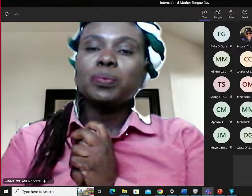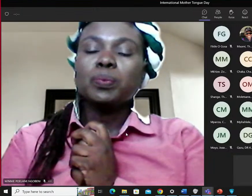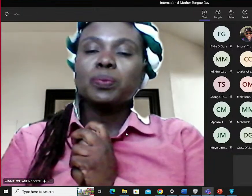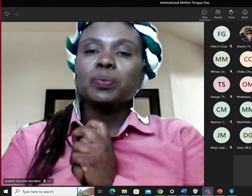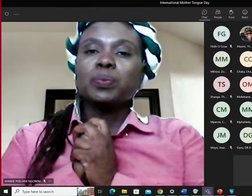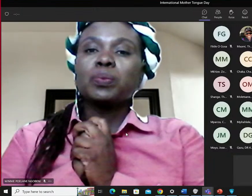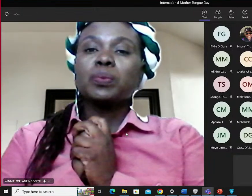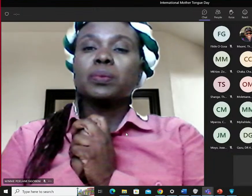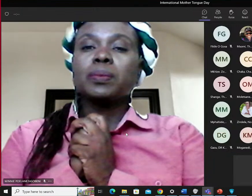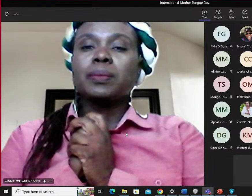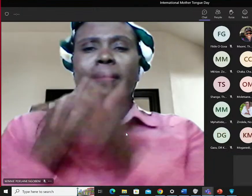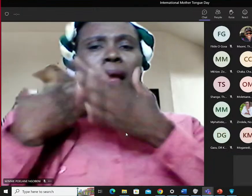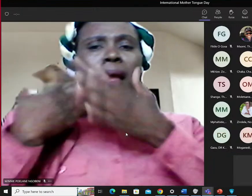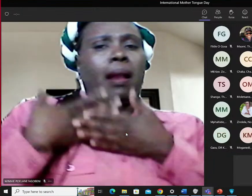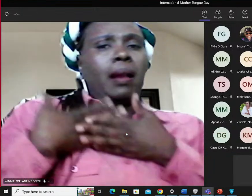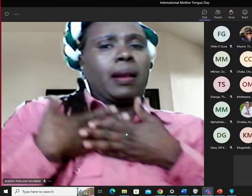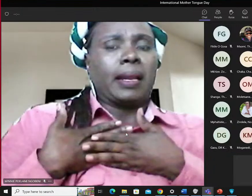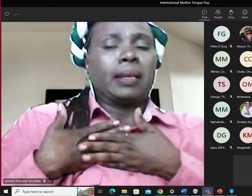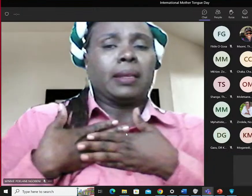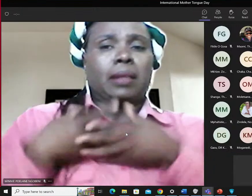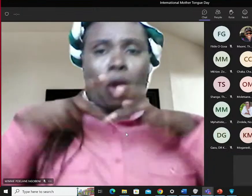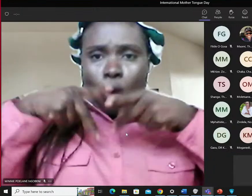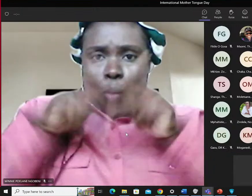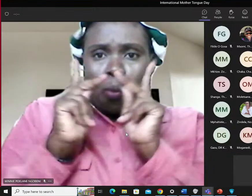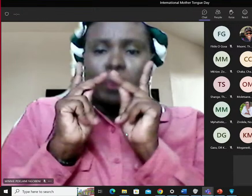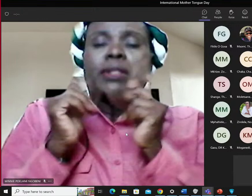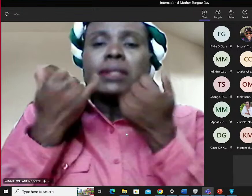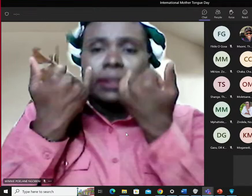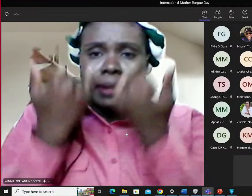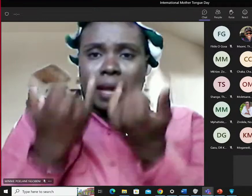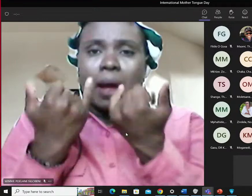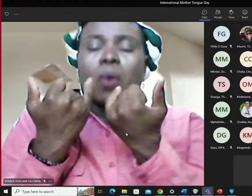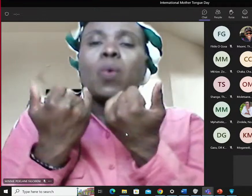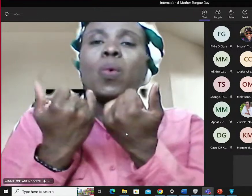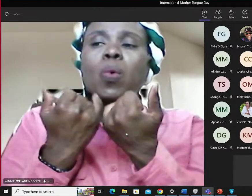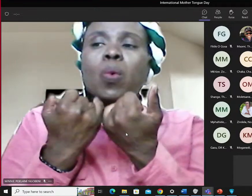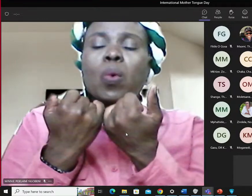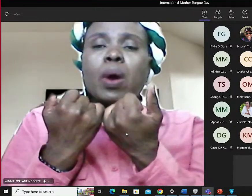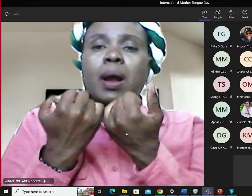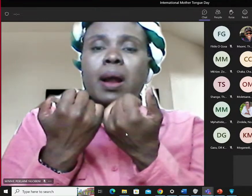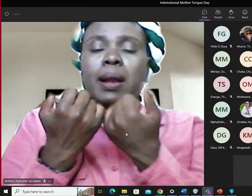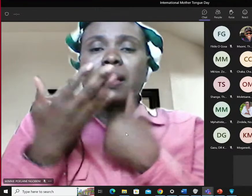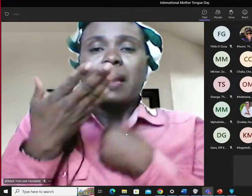I would like to take this opportunity ngithi ngalogwayi